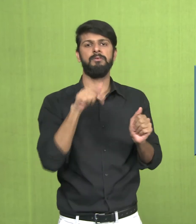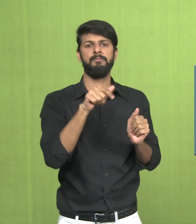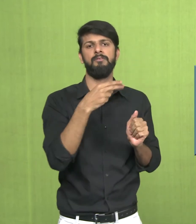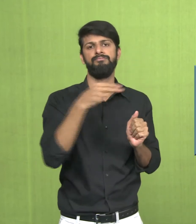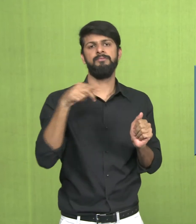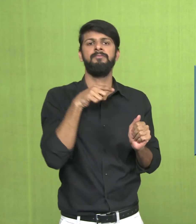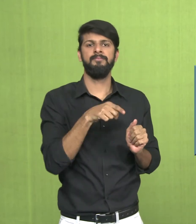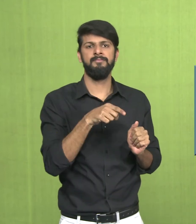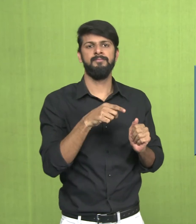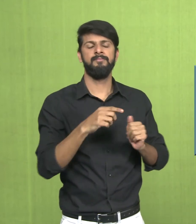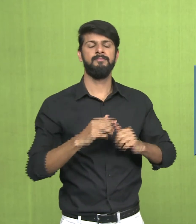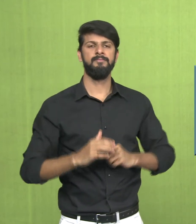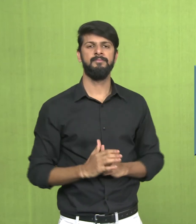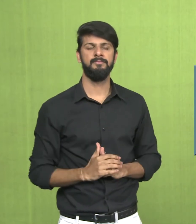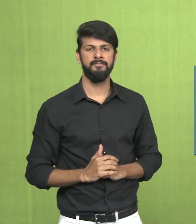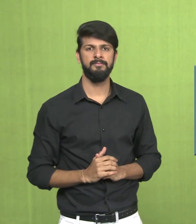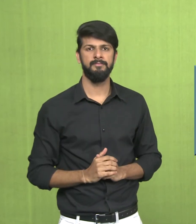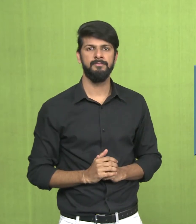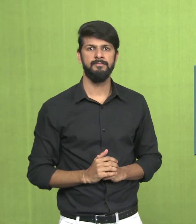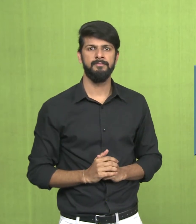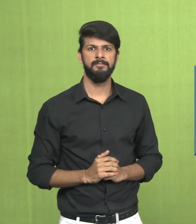models further. So there were three types of sculptures.